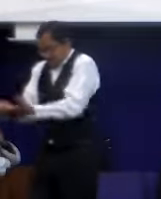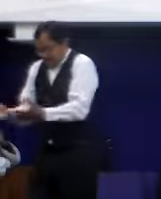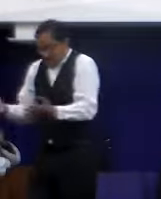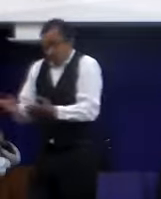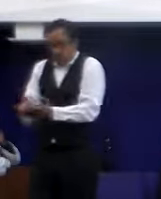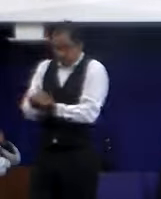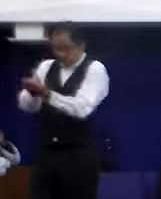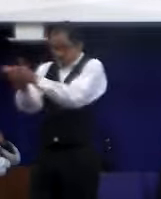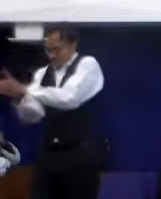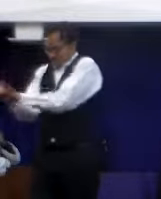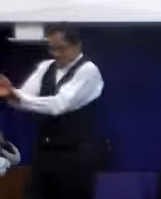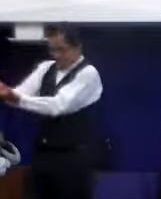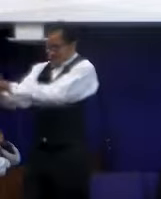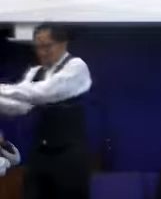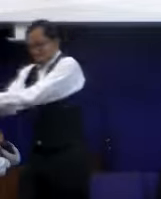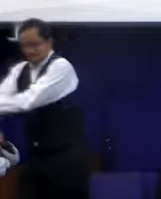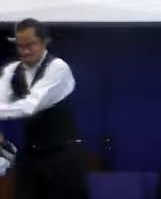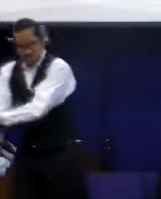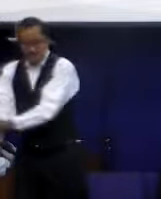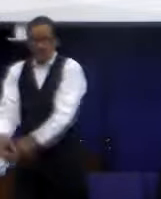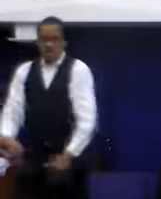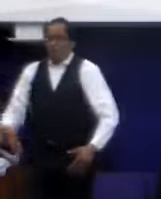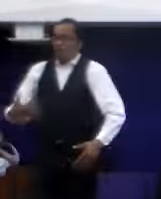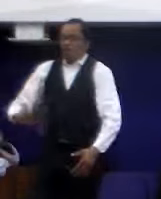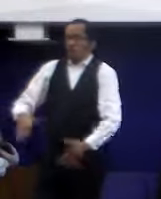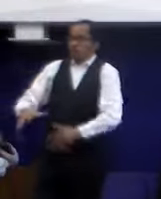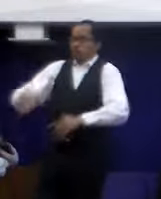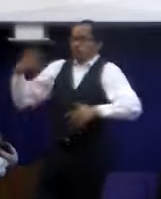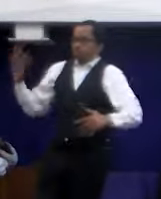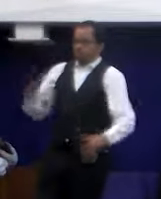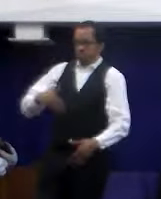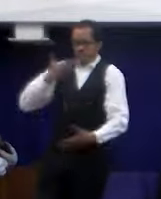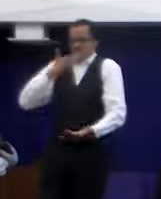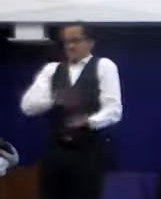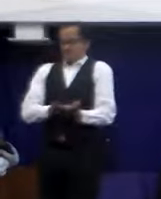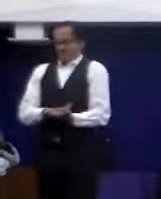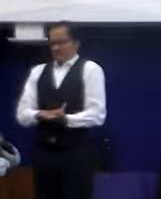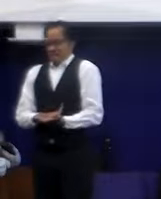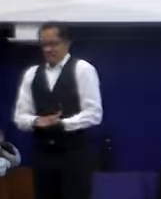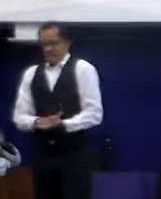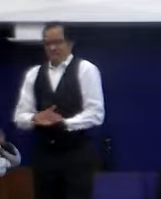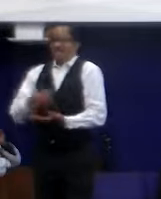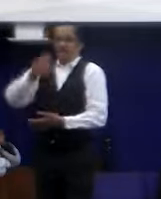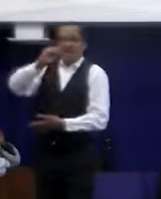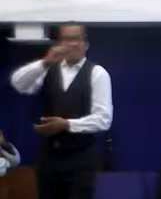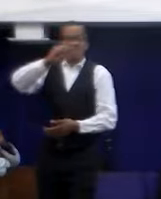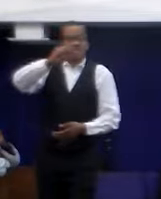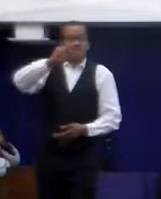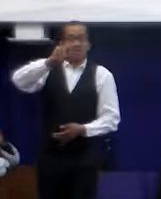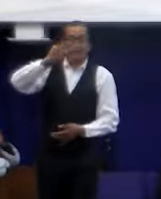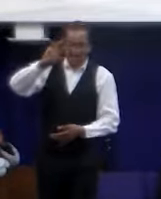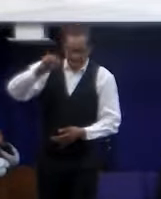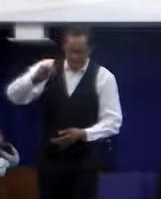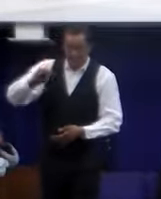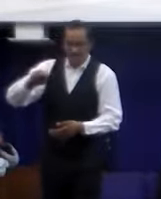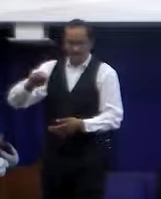James as a great storm. An awful storm. Yeah. The storm that the granddad of all storms. Wow. It was a